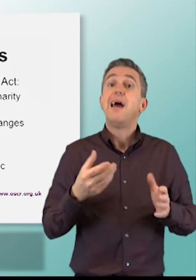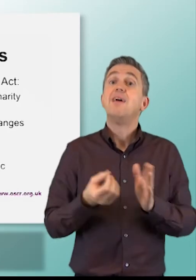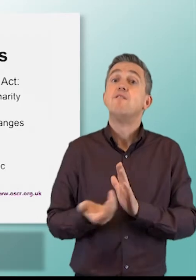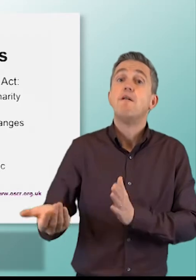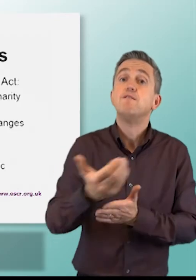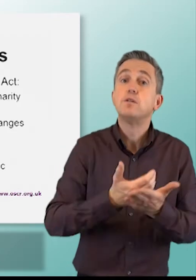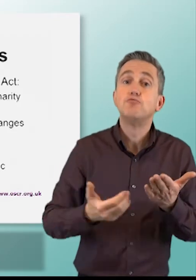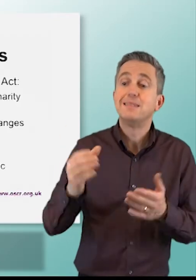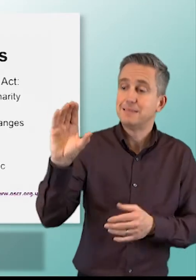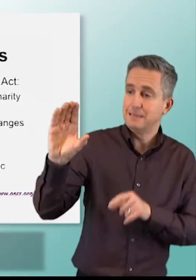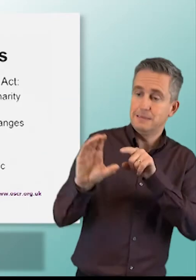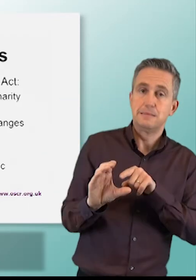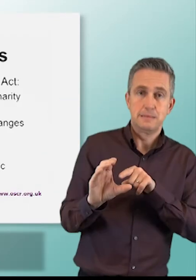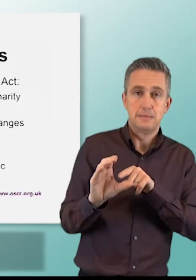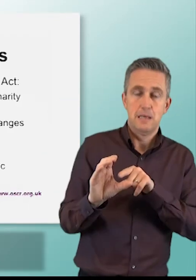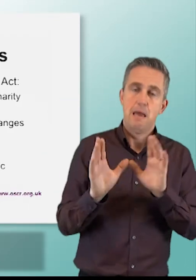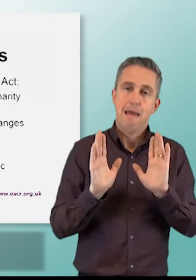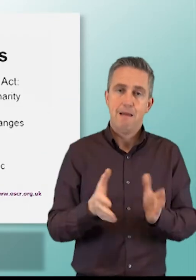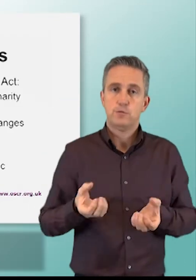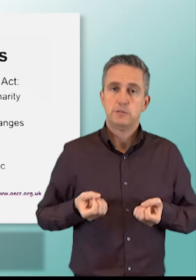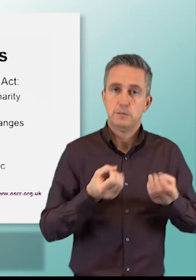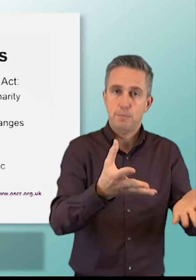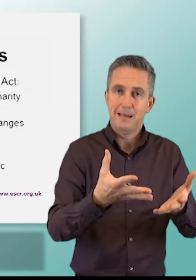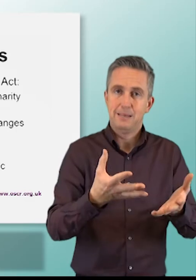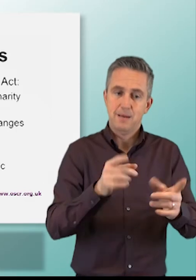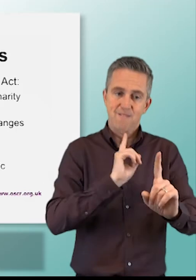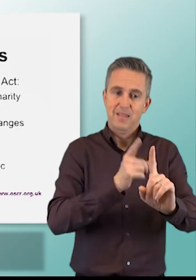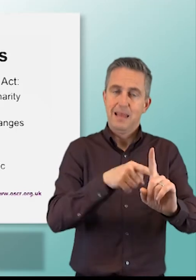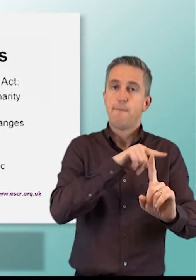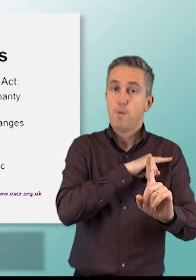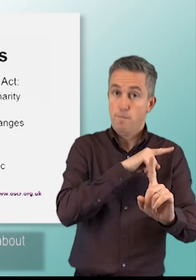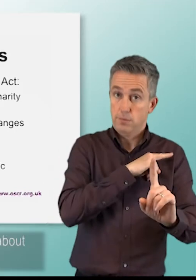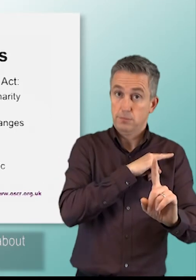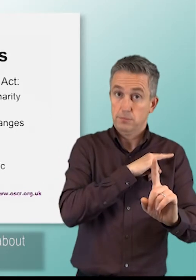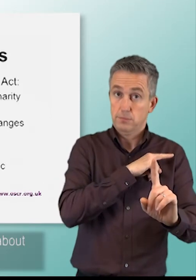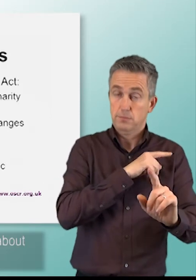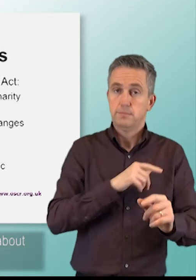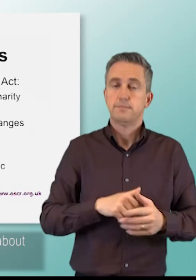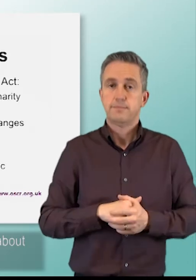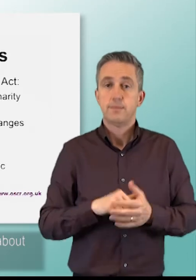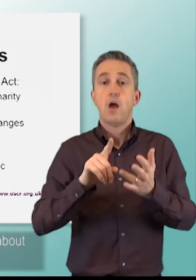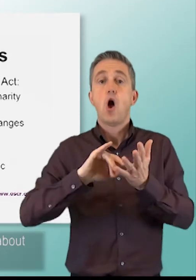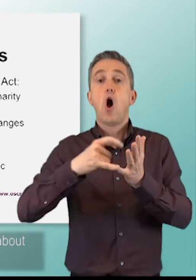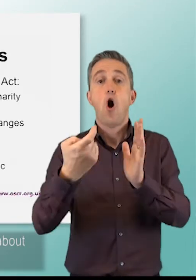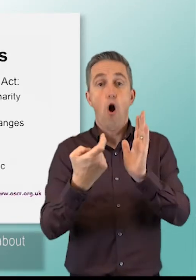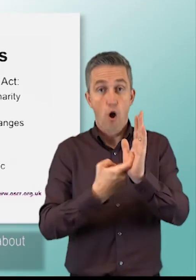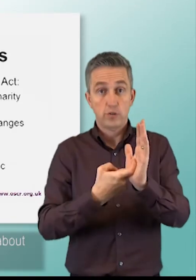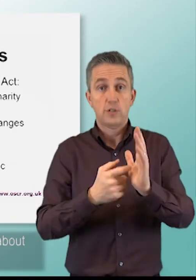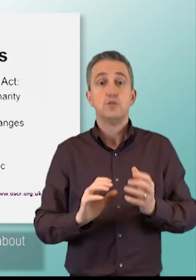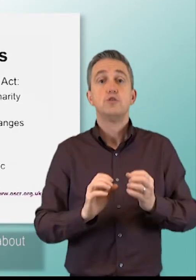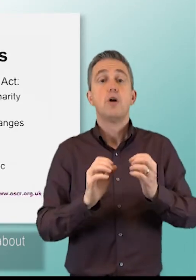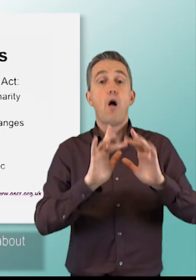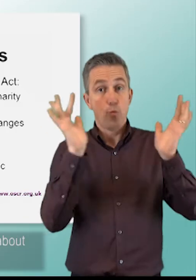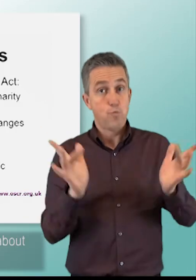collected for a very specific purpose, then remember they can only be used for that purpose. We've now got a dedicated section on